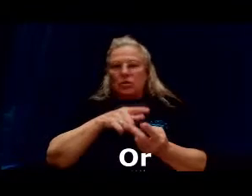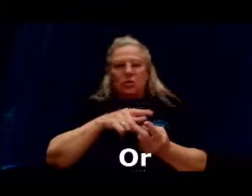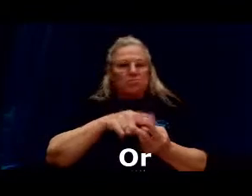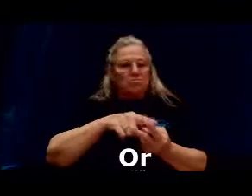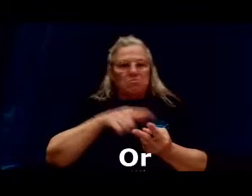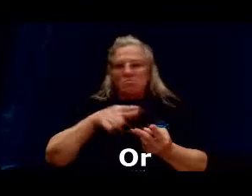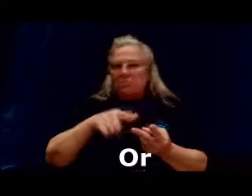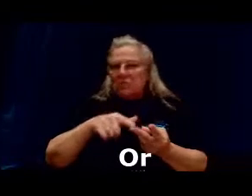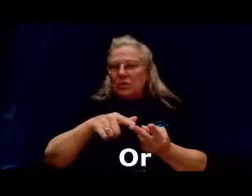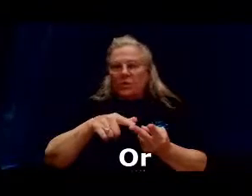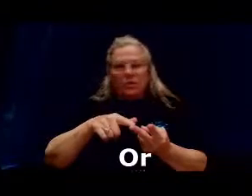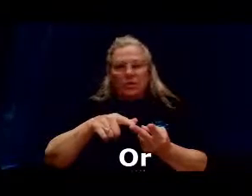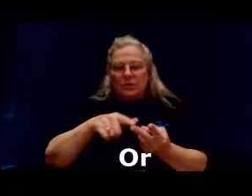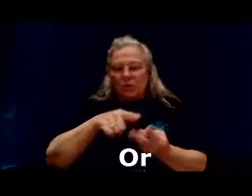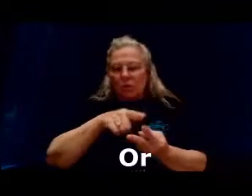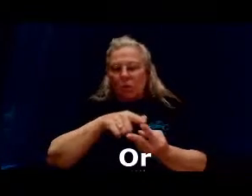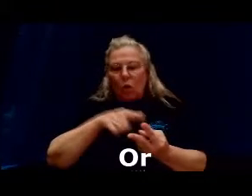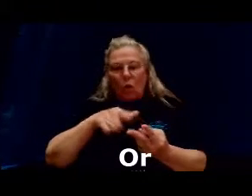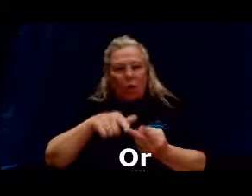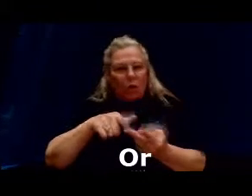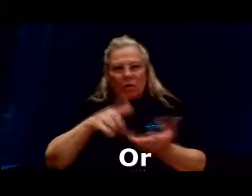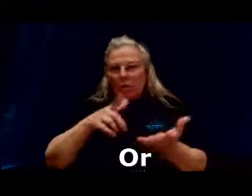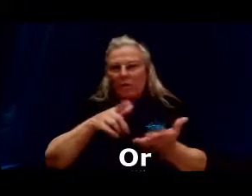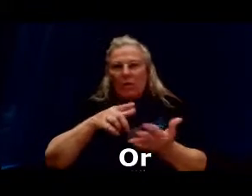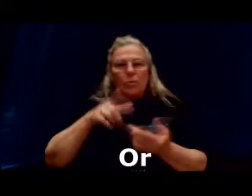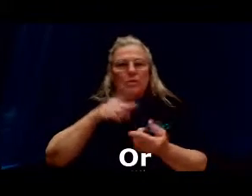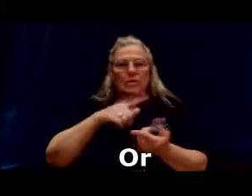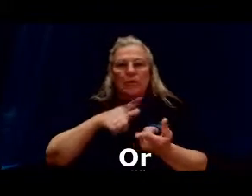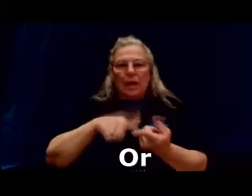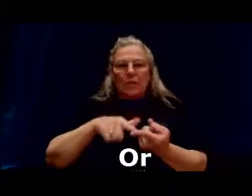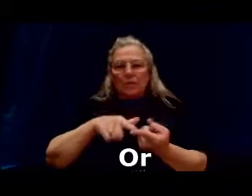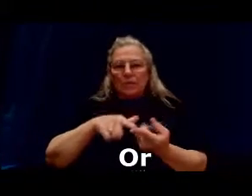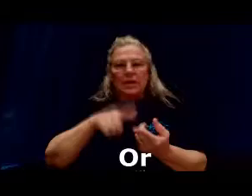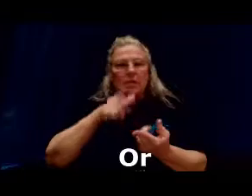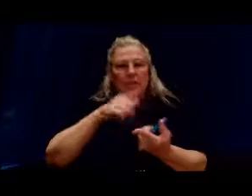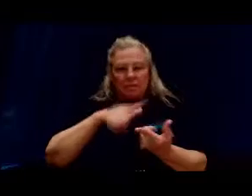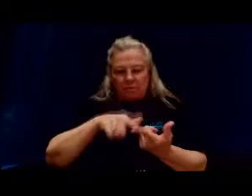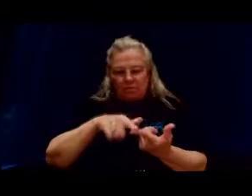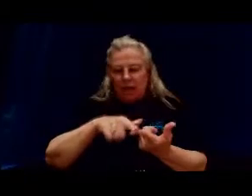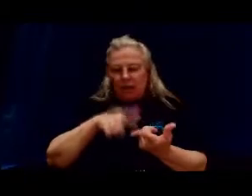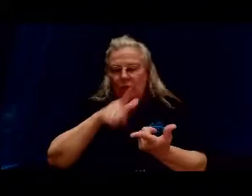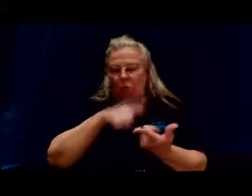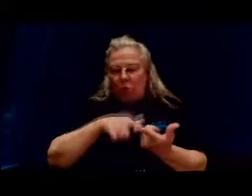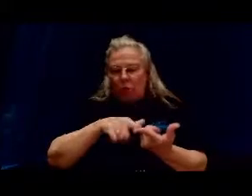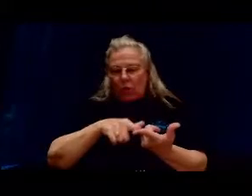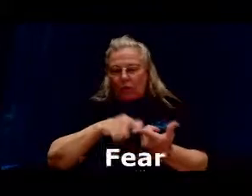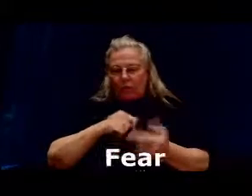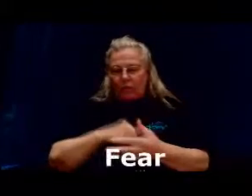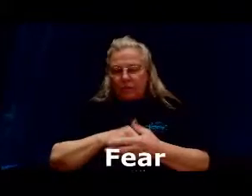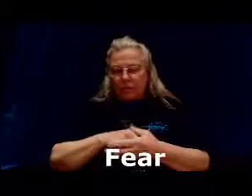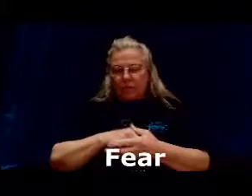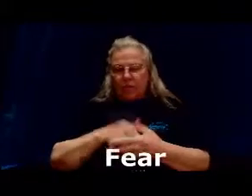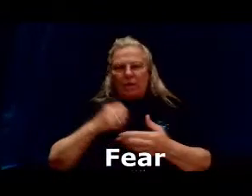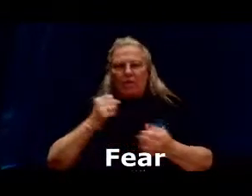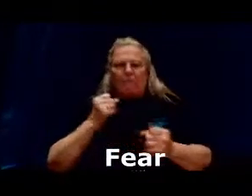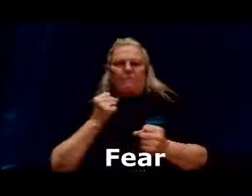just this one or this one, or, but most of the time you'll just see them hit down, or.